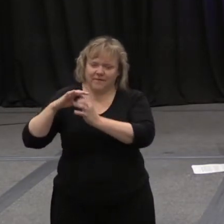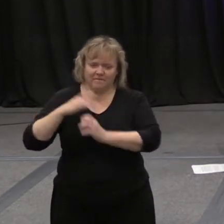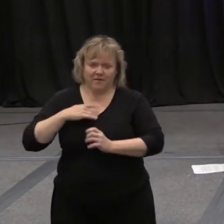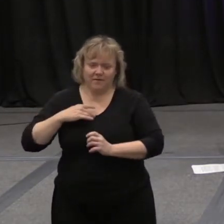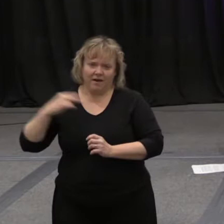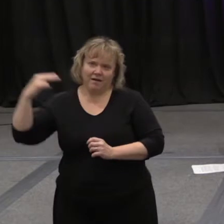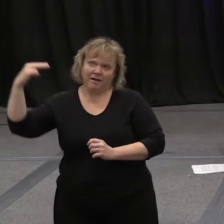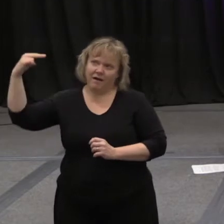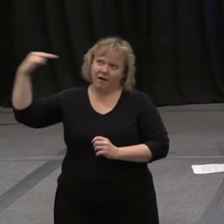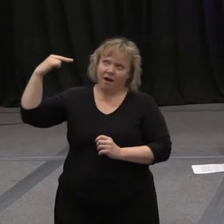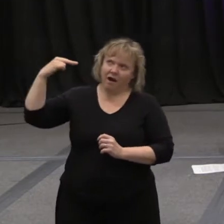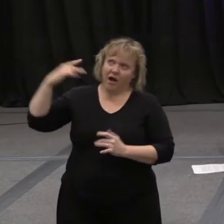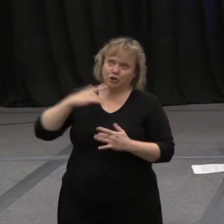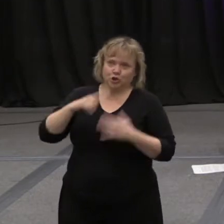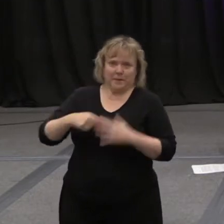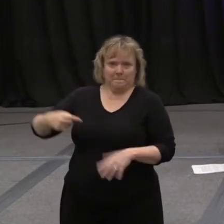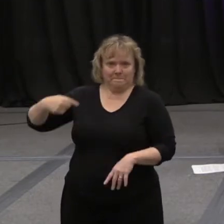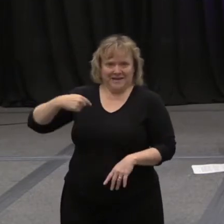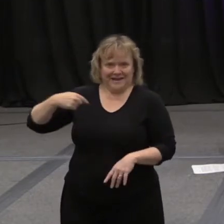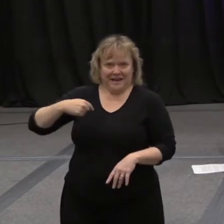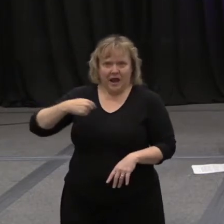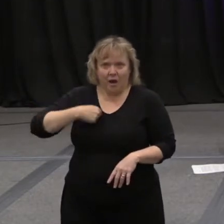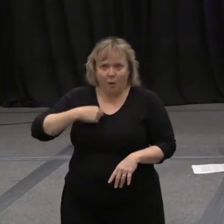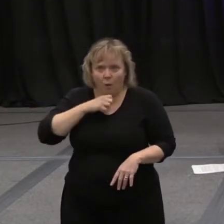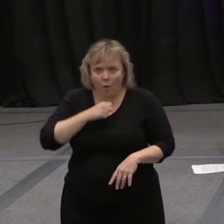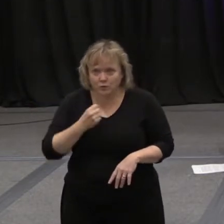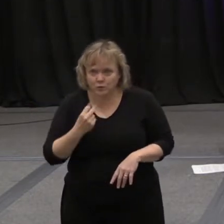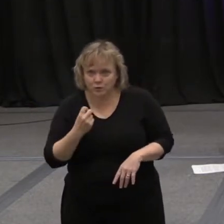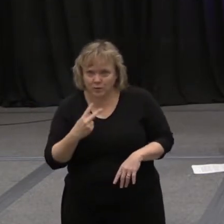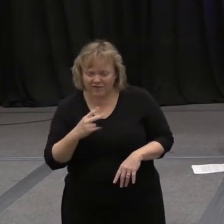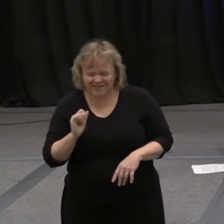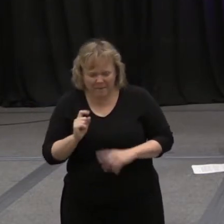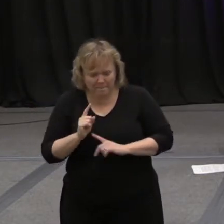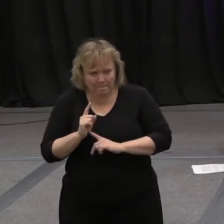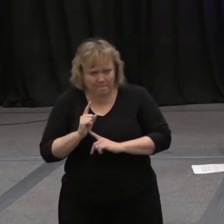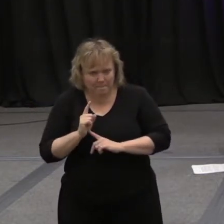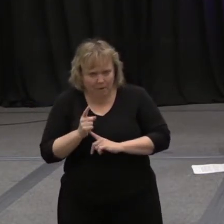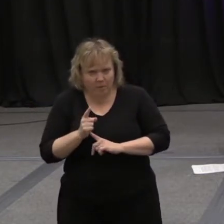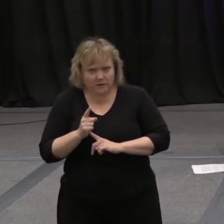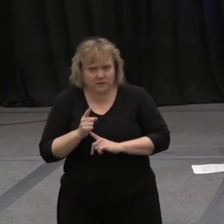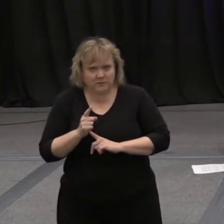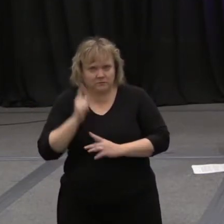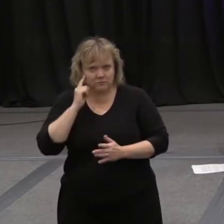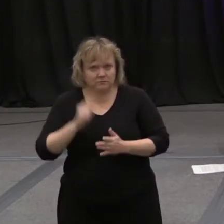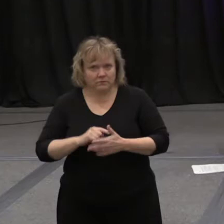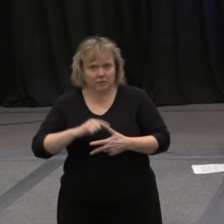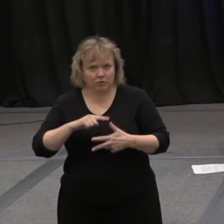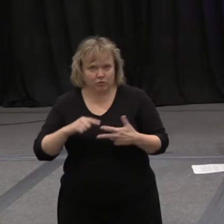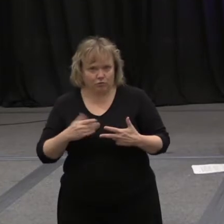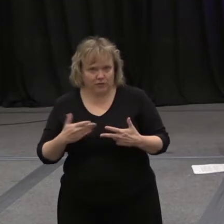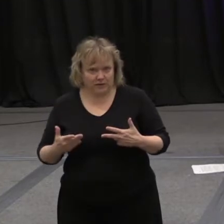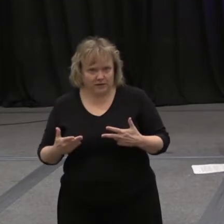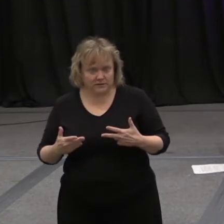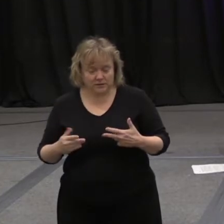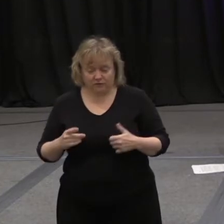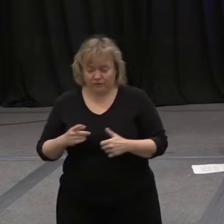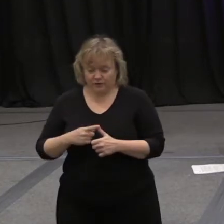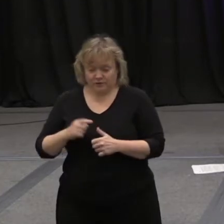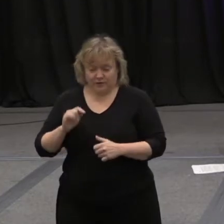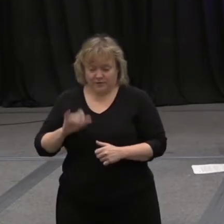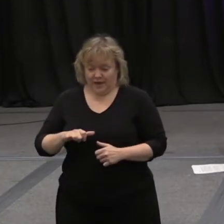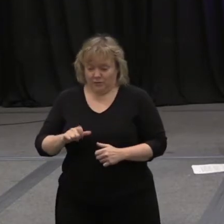I was 12 years old. And in that second, I discovered three things. It had never happened before in my entire 12